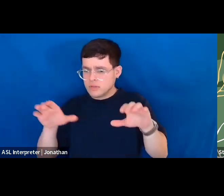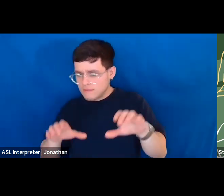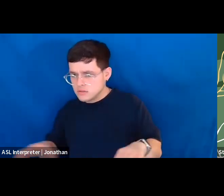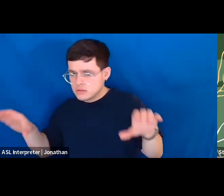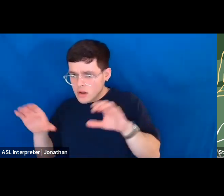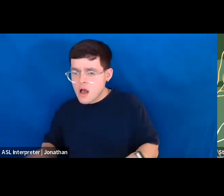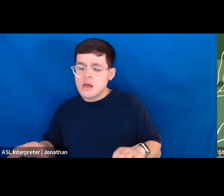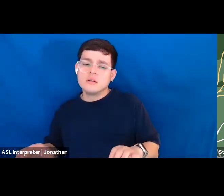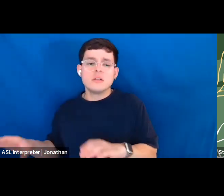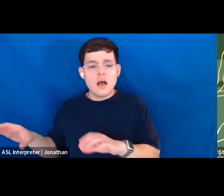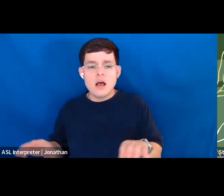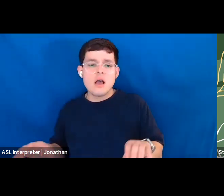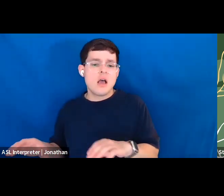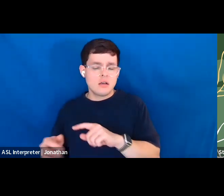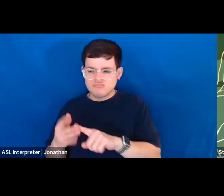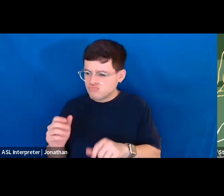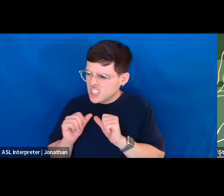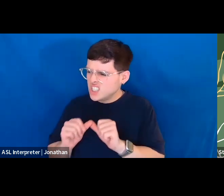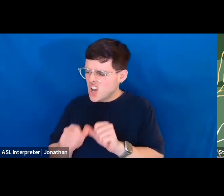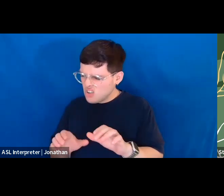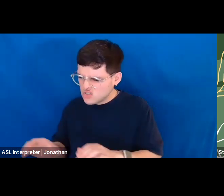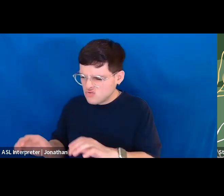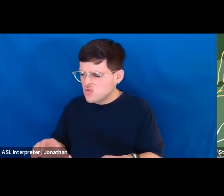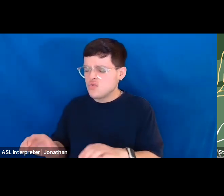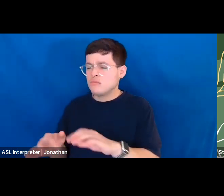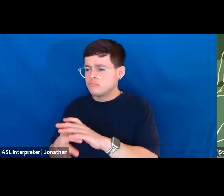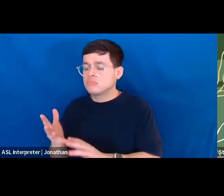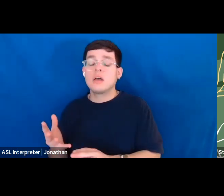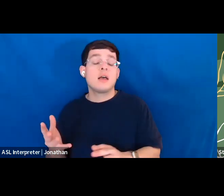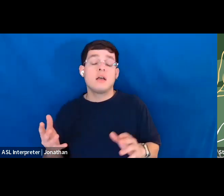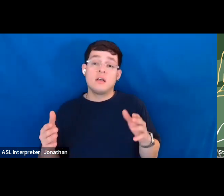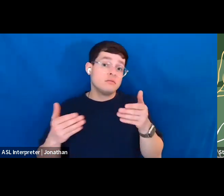you continue to do, and the great work that has yet to be